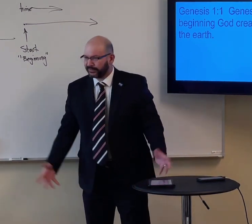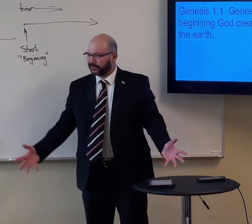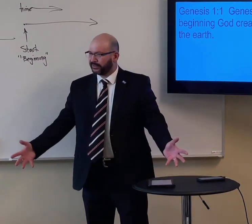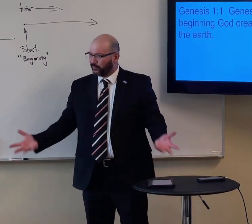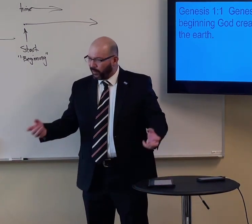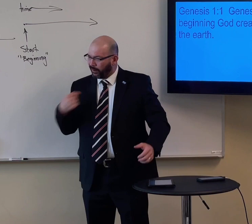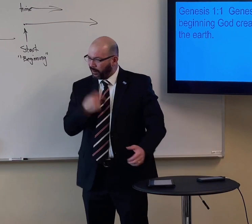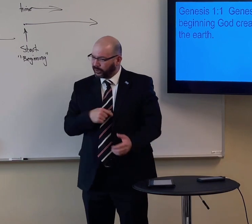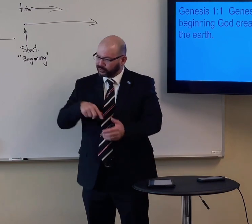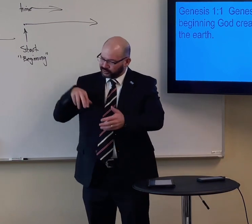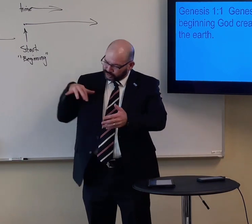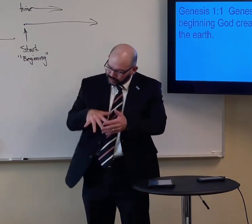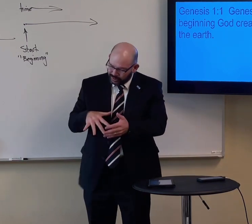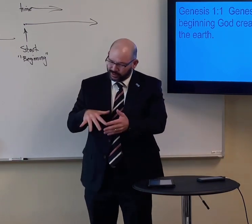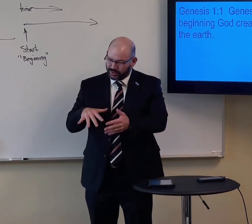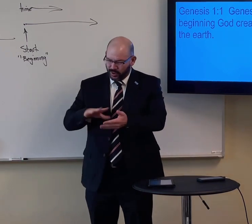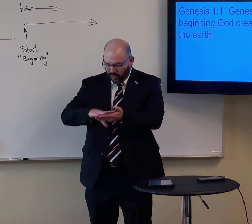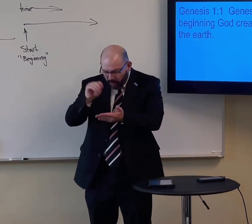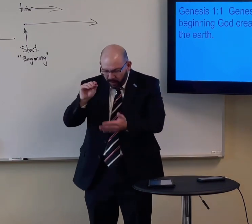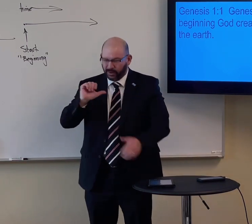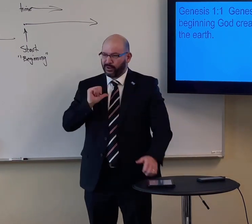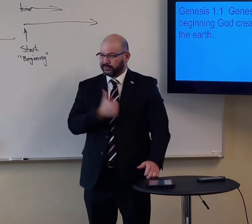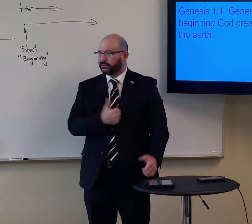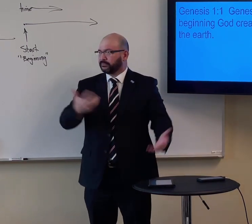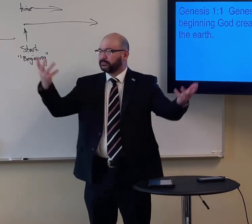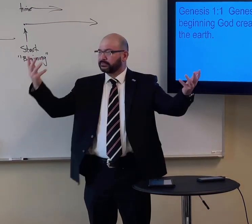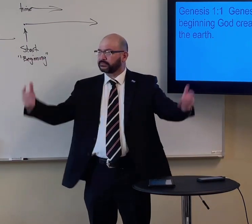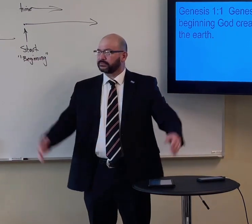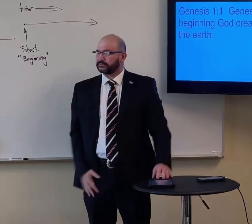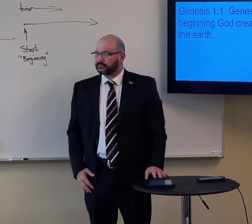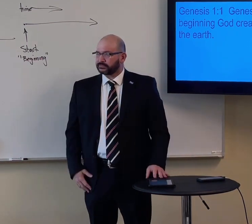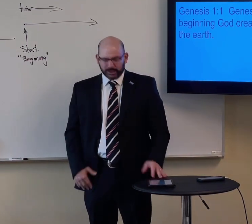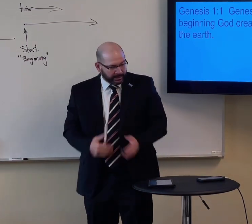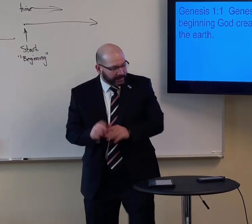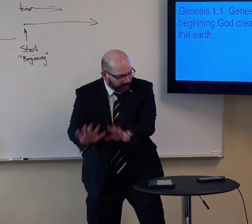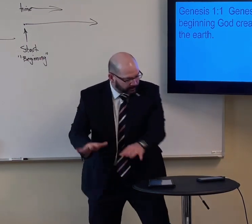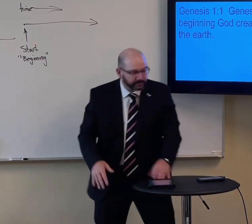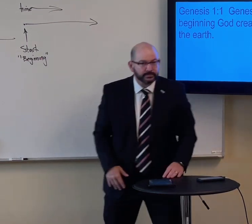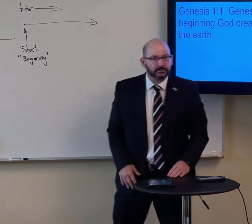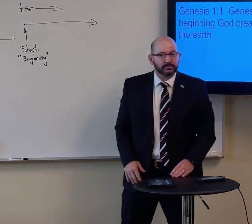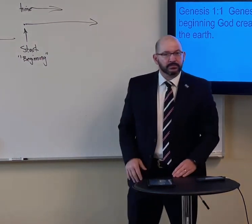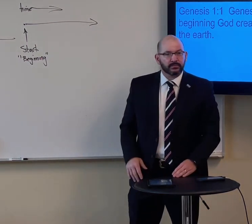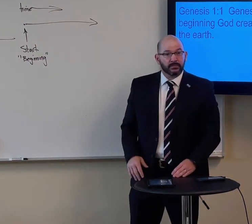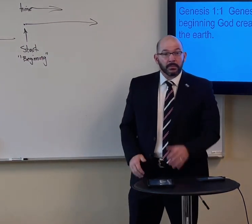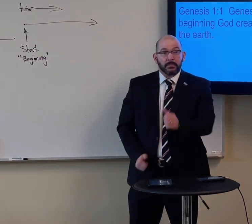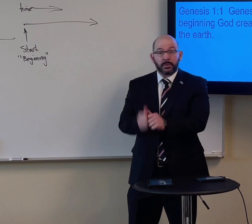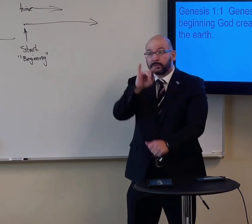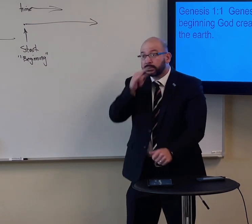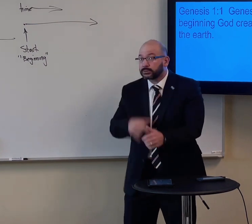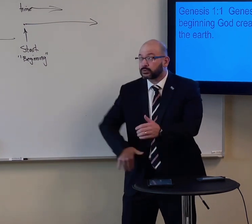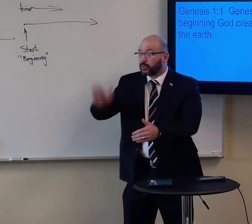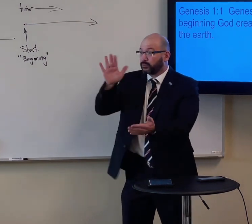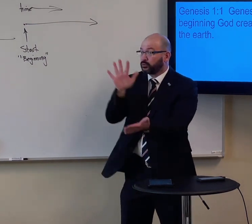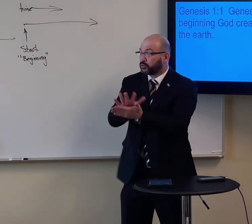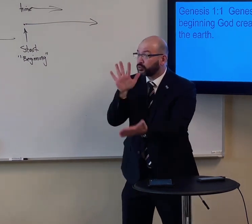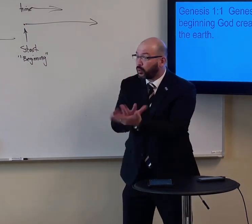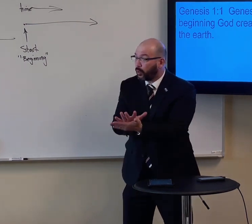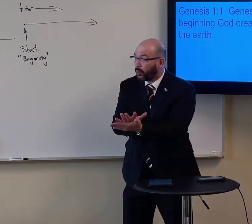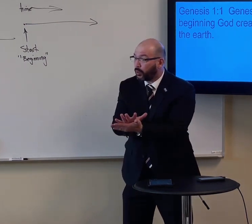believe. He said, study it yourself. Learn it yourself. Anyway. Most kids grow up in school.